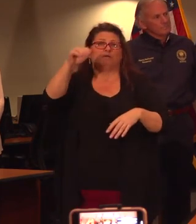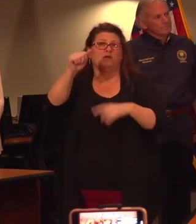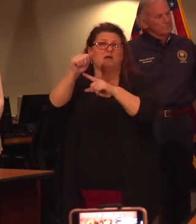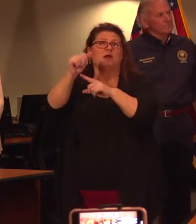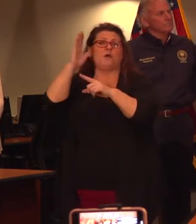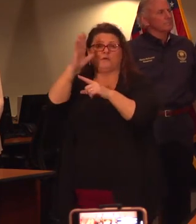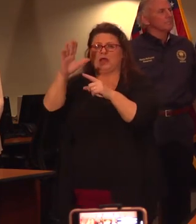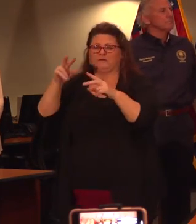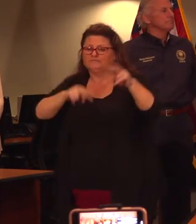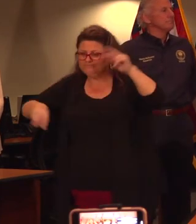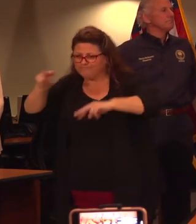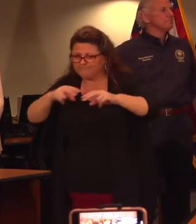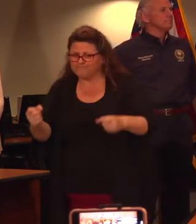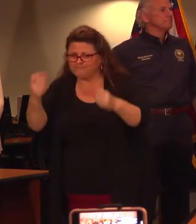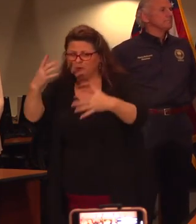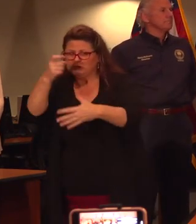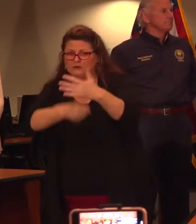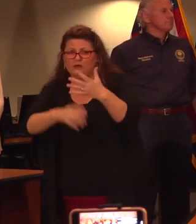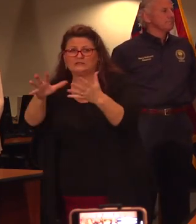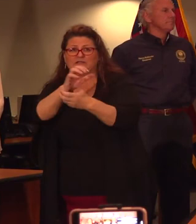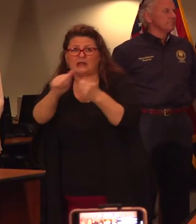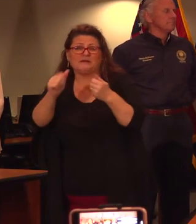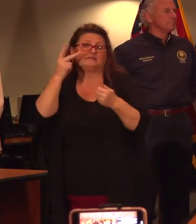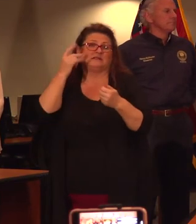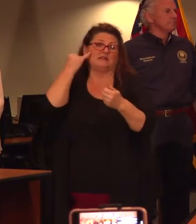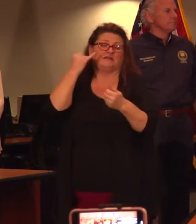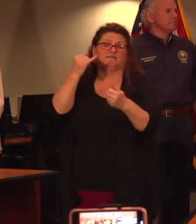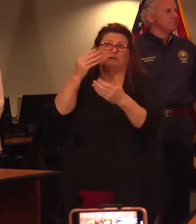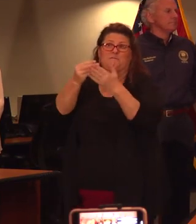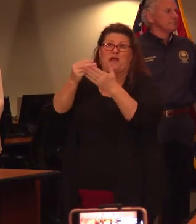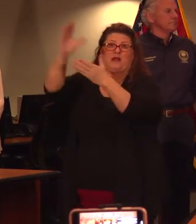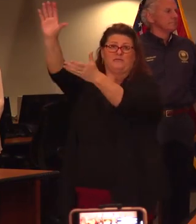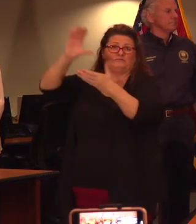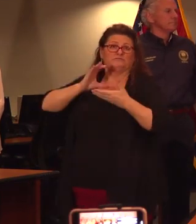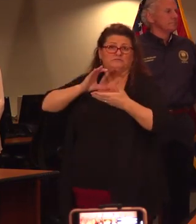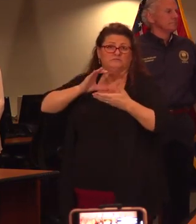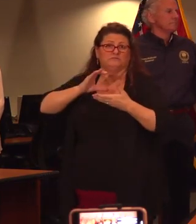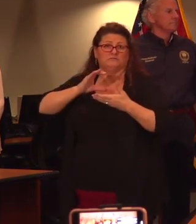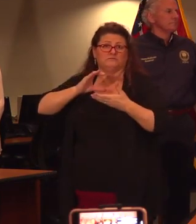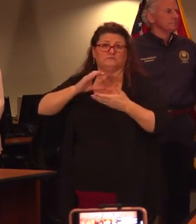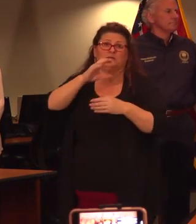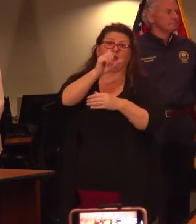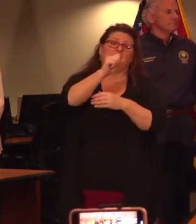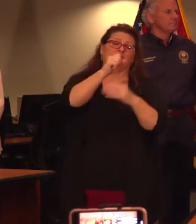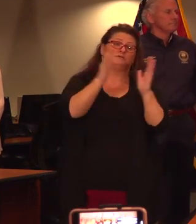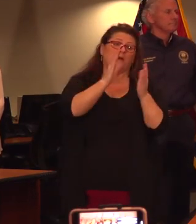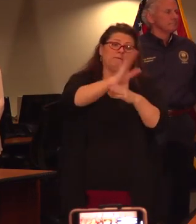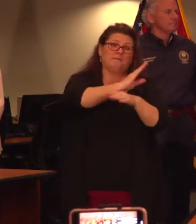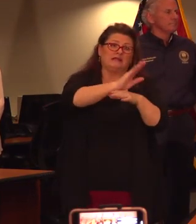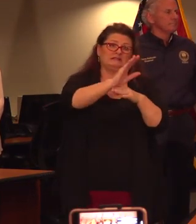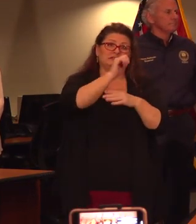of federal assistance, and that could come in the form of a major federal declaration or a Small Business Administration declaration.